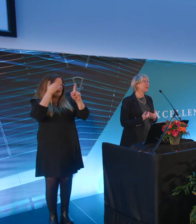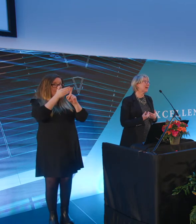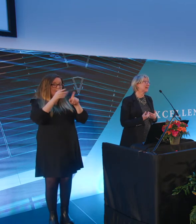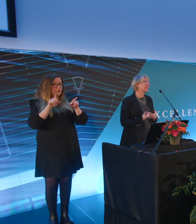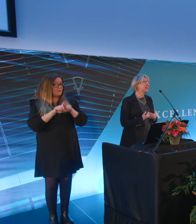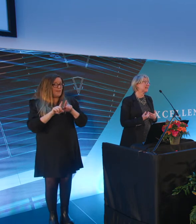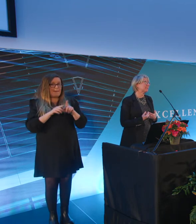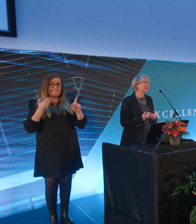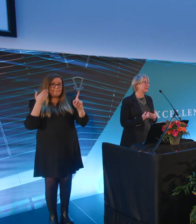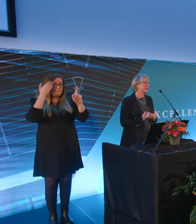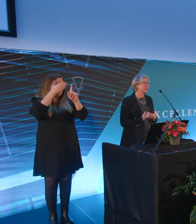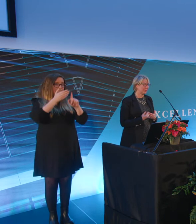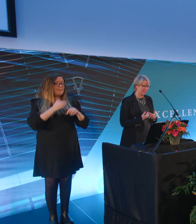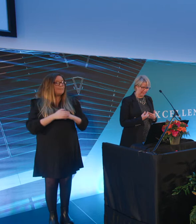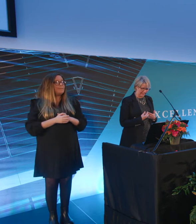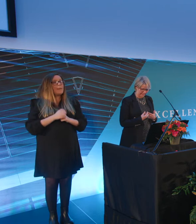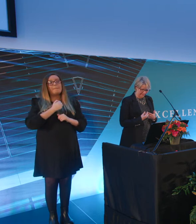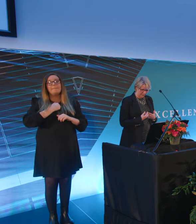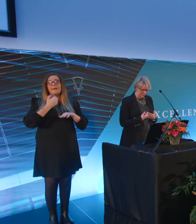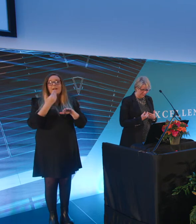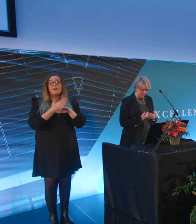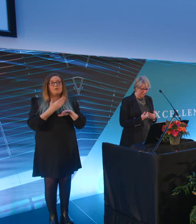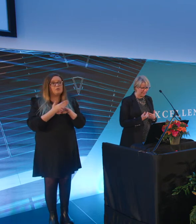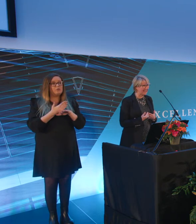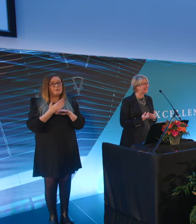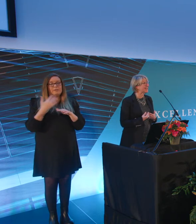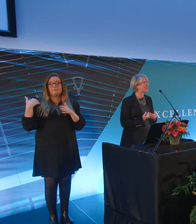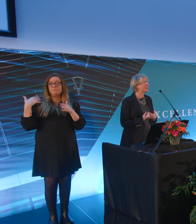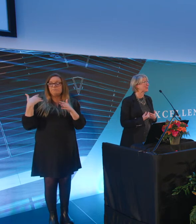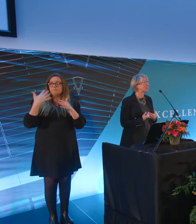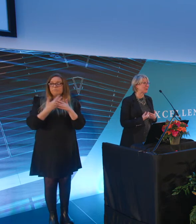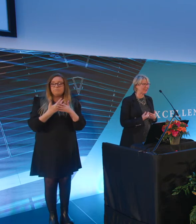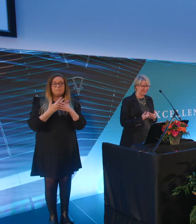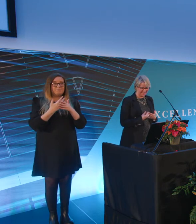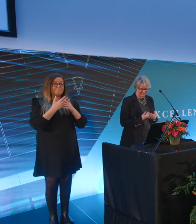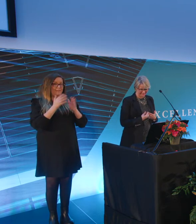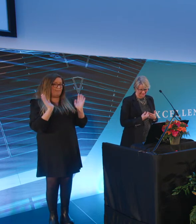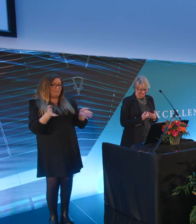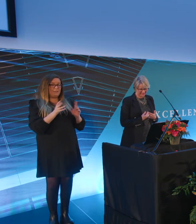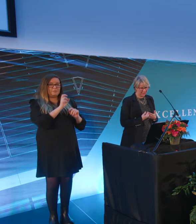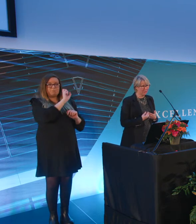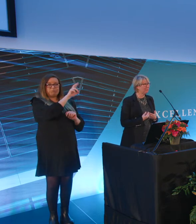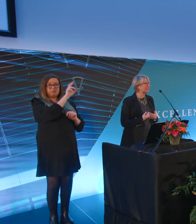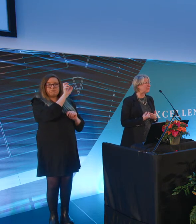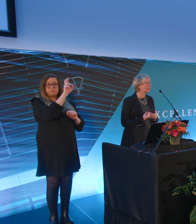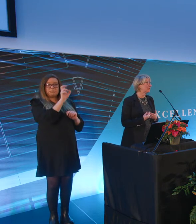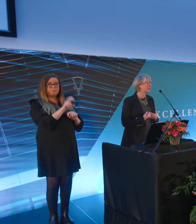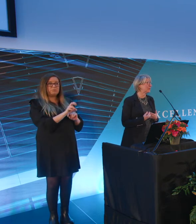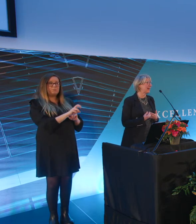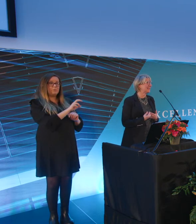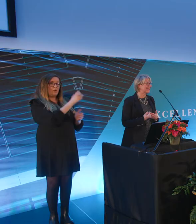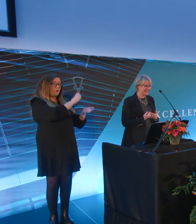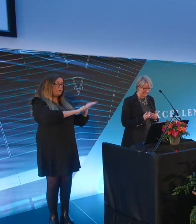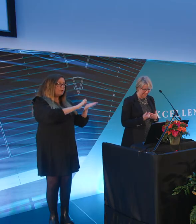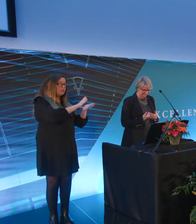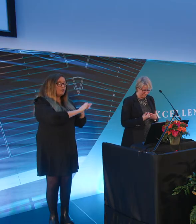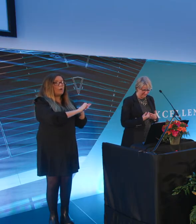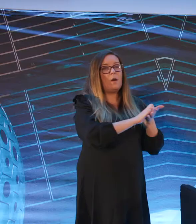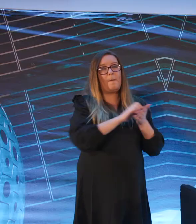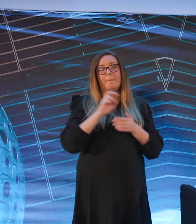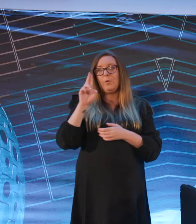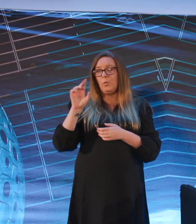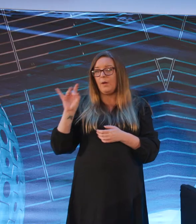My career has taken me to lots of different places across the world, Europe, of course, the United